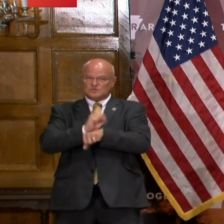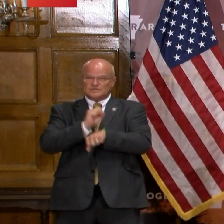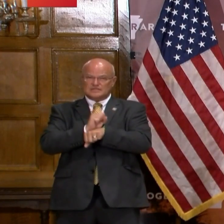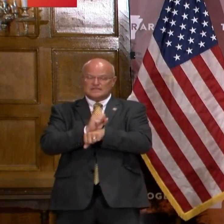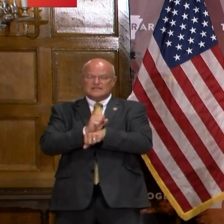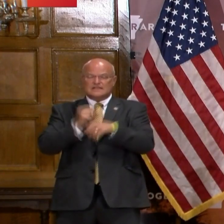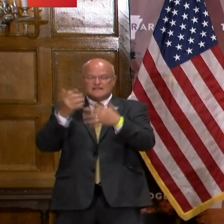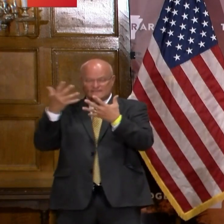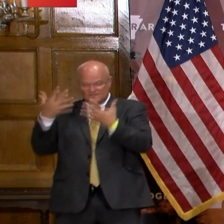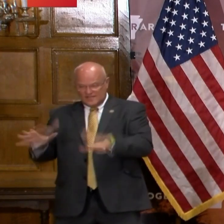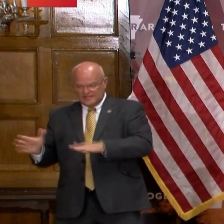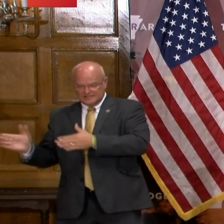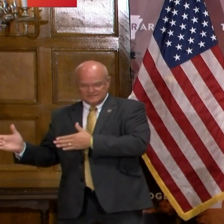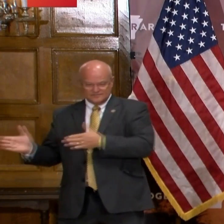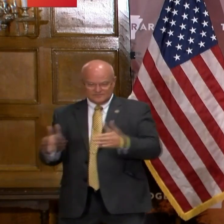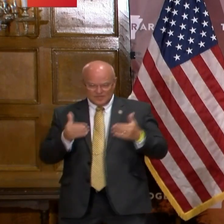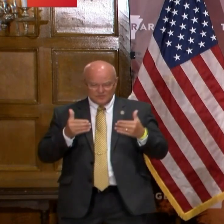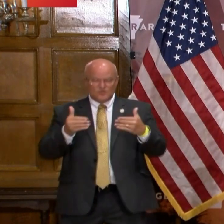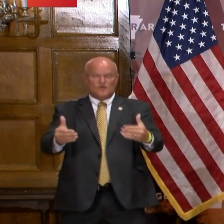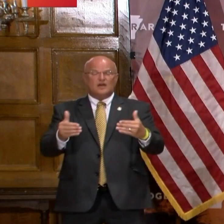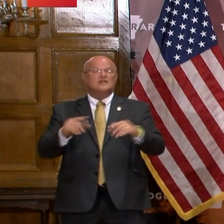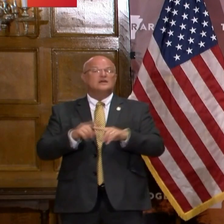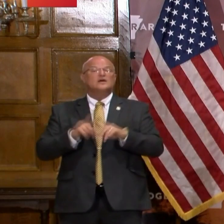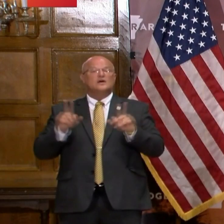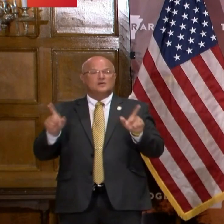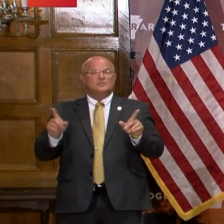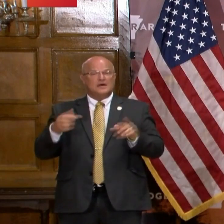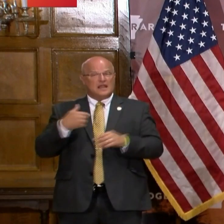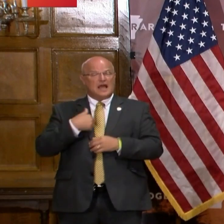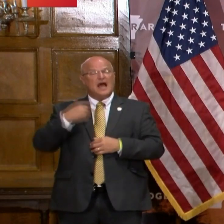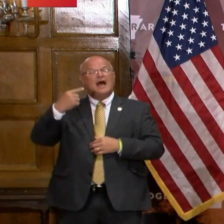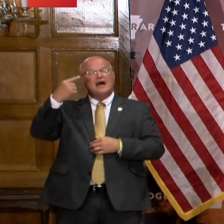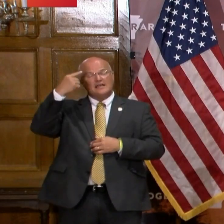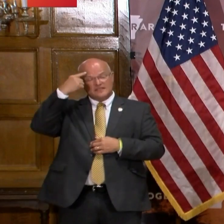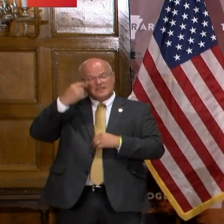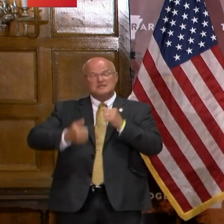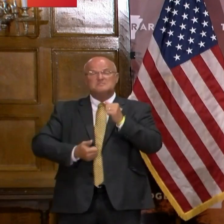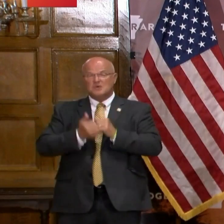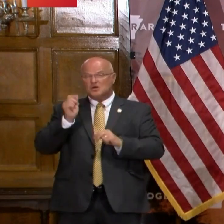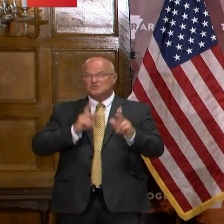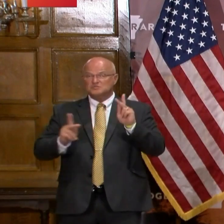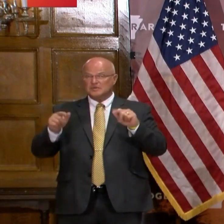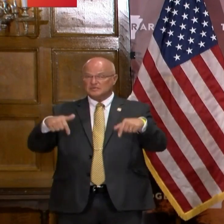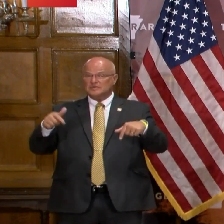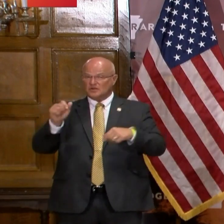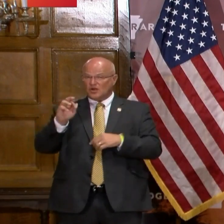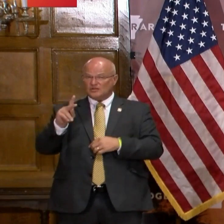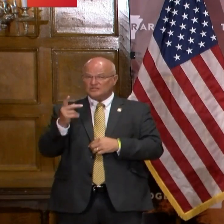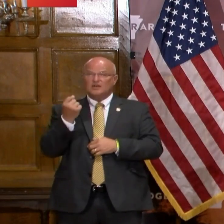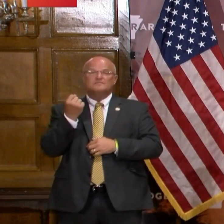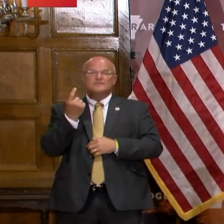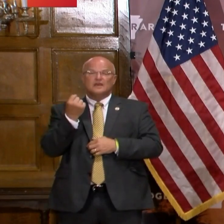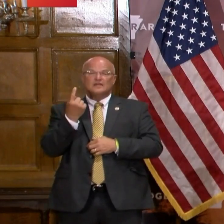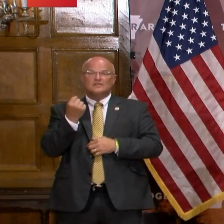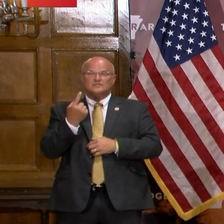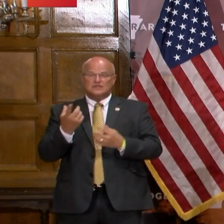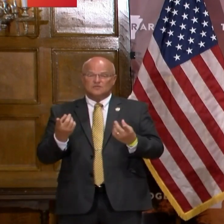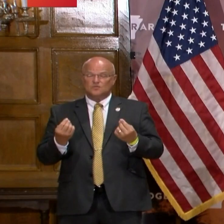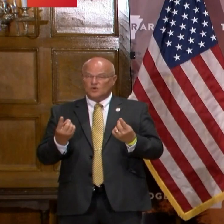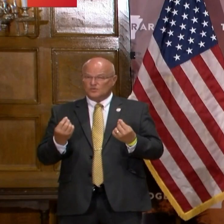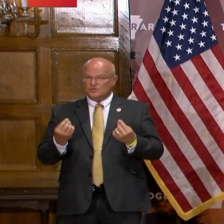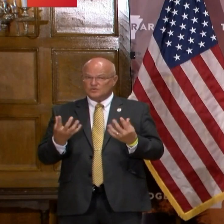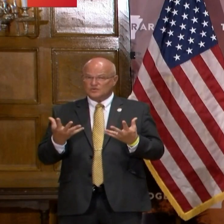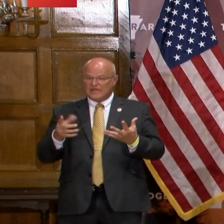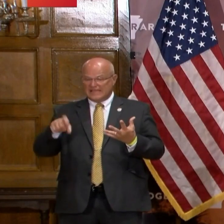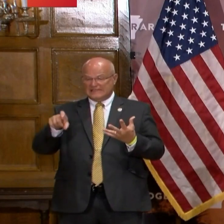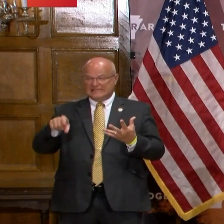to get over this, and by and large, I think that most Arkansans understand what we're doing and the need for